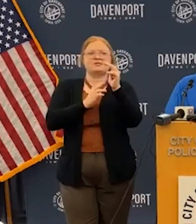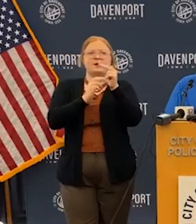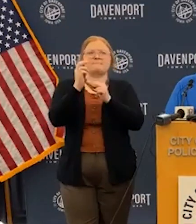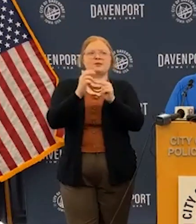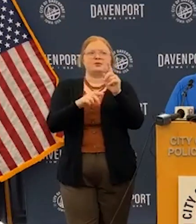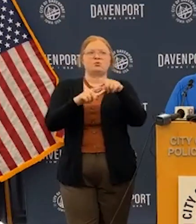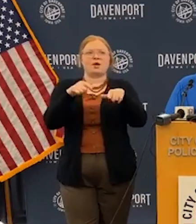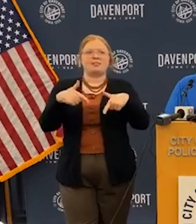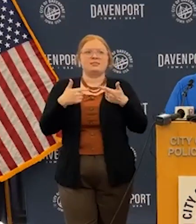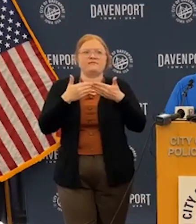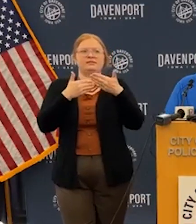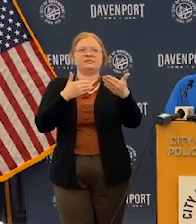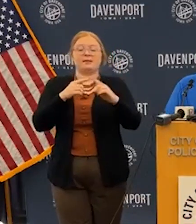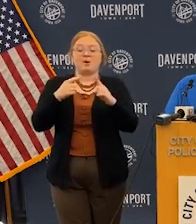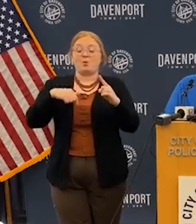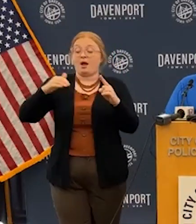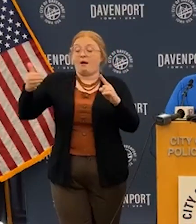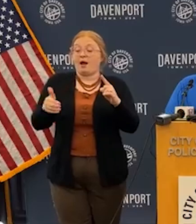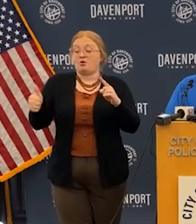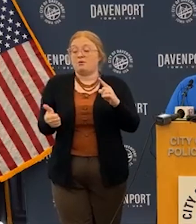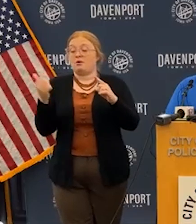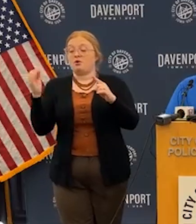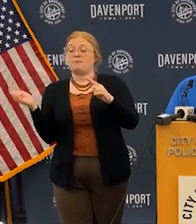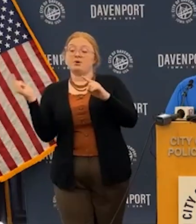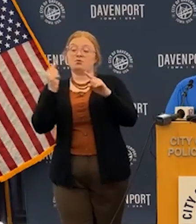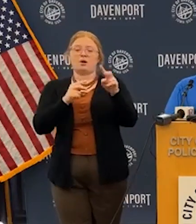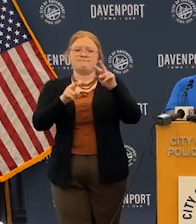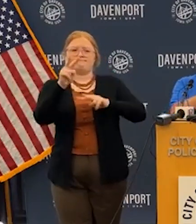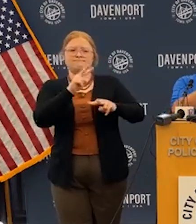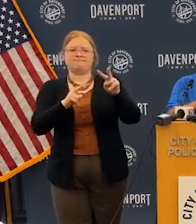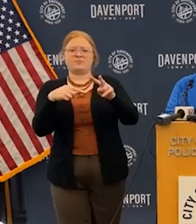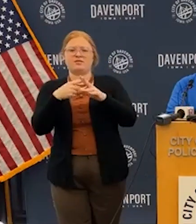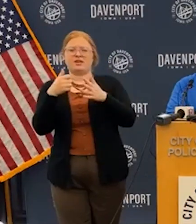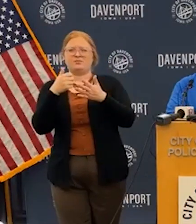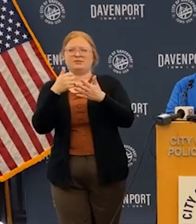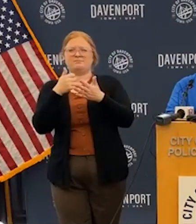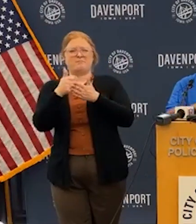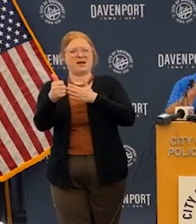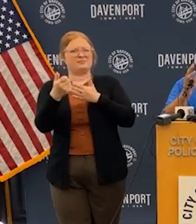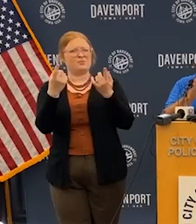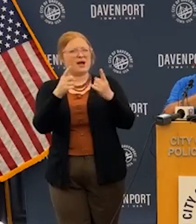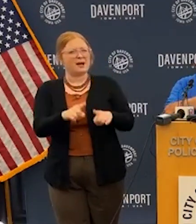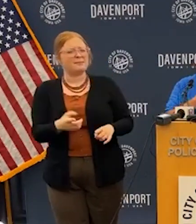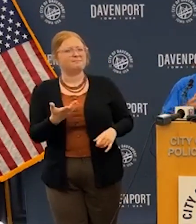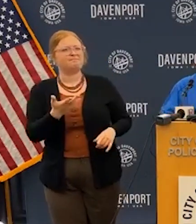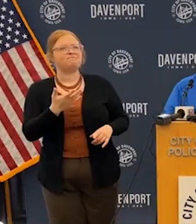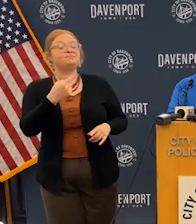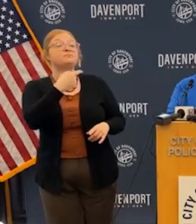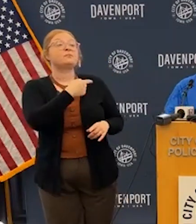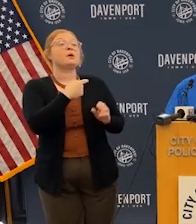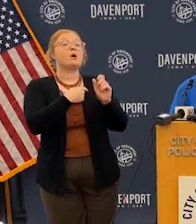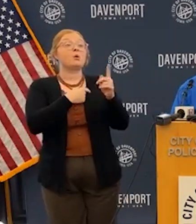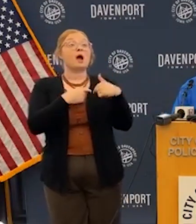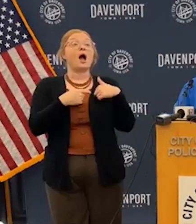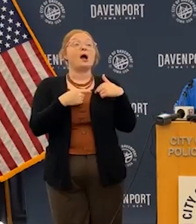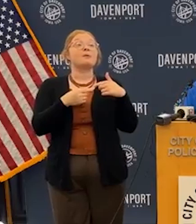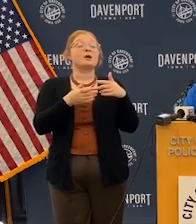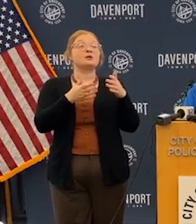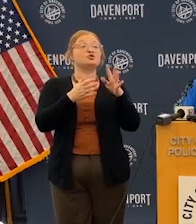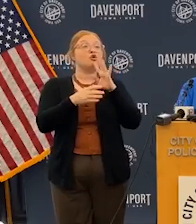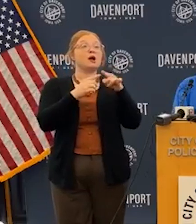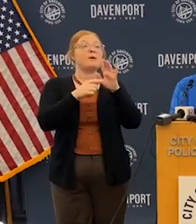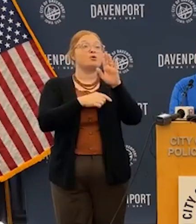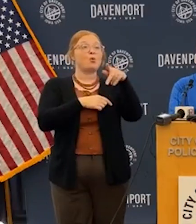and assess it. So walk us through that, please. So I'll focus on the permitting. Your second phase, I'd have to look at what documents you're referring to.